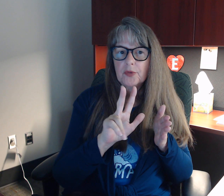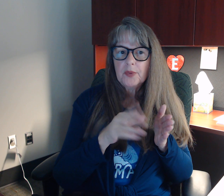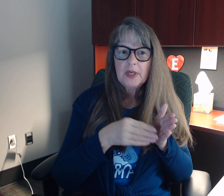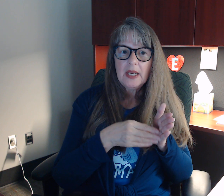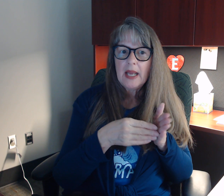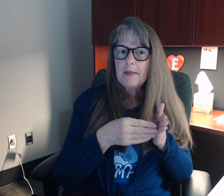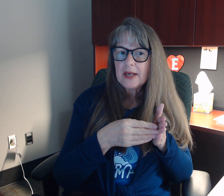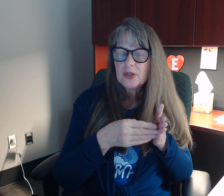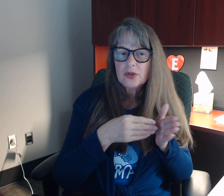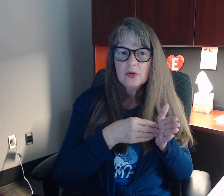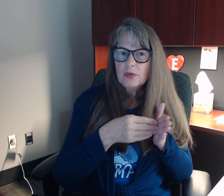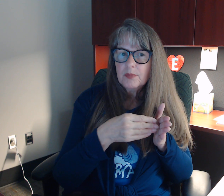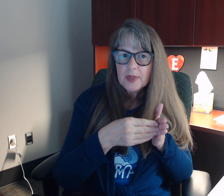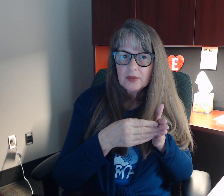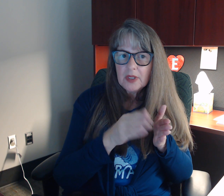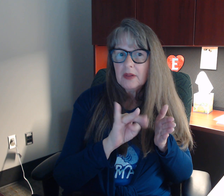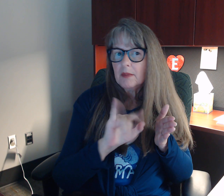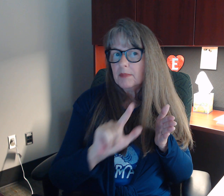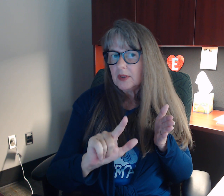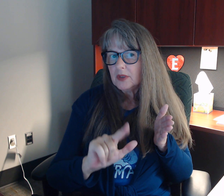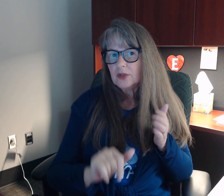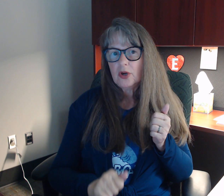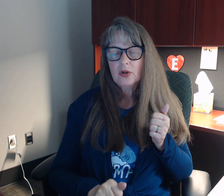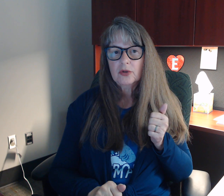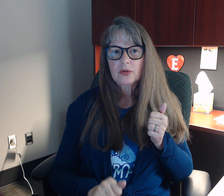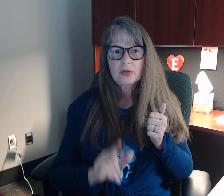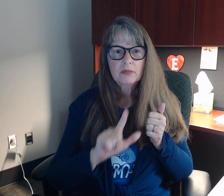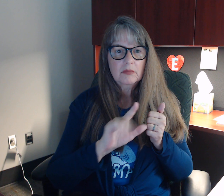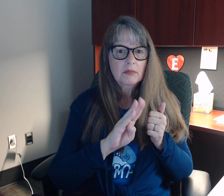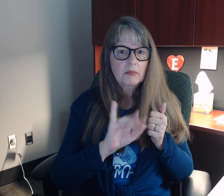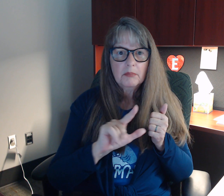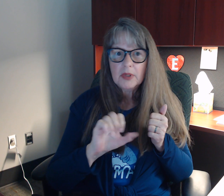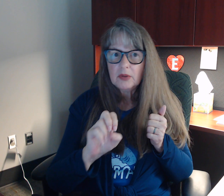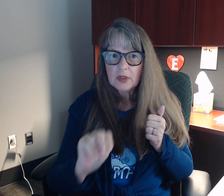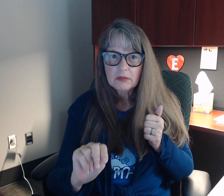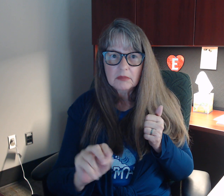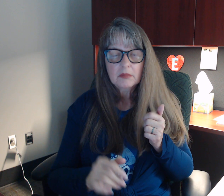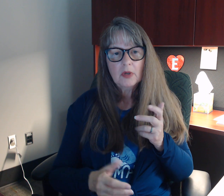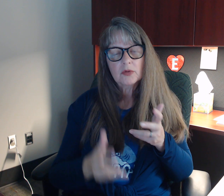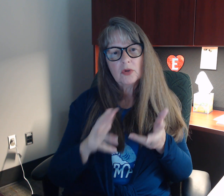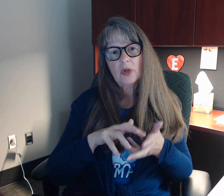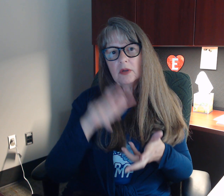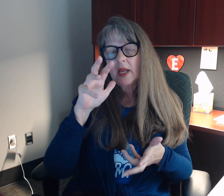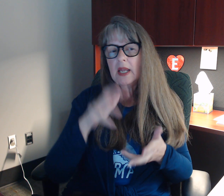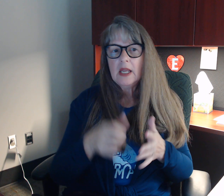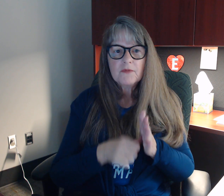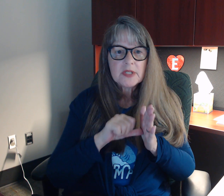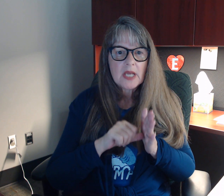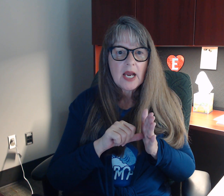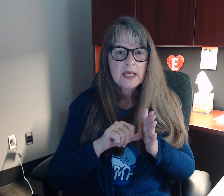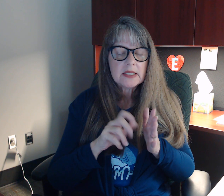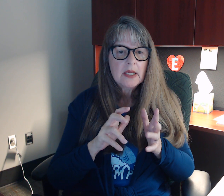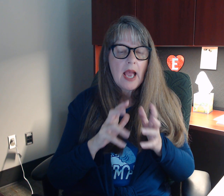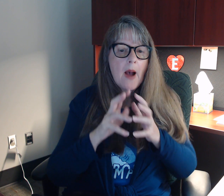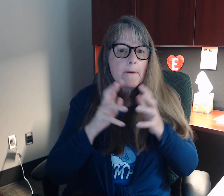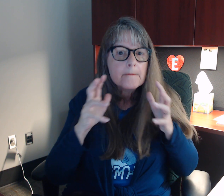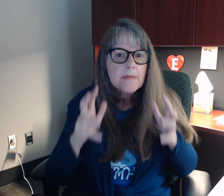three, and I might do billion and then $1 billion. Billion, so you can emphasize how